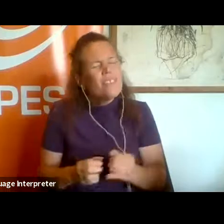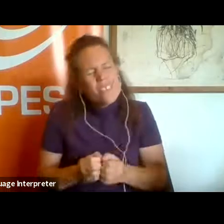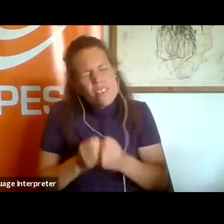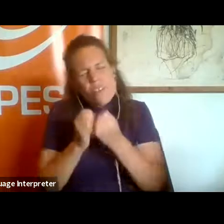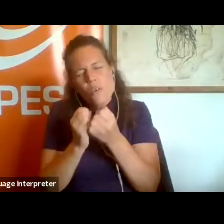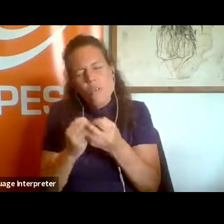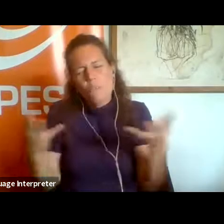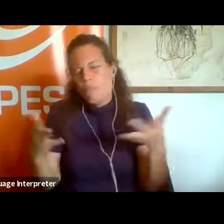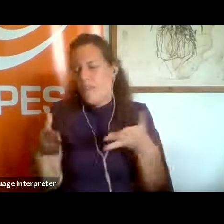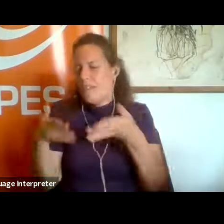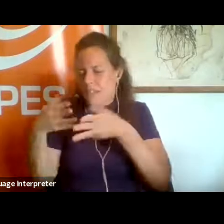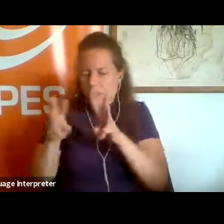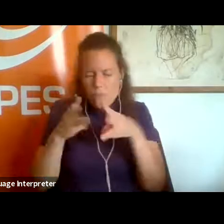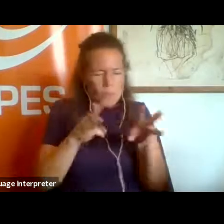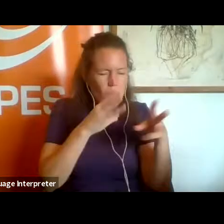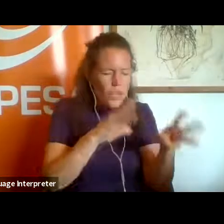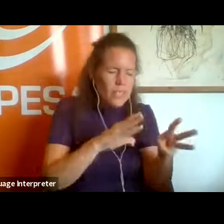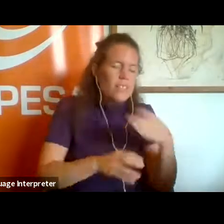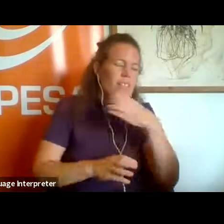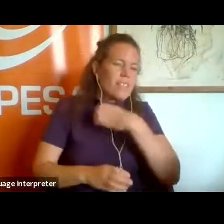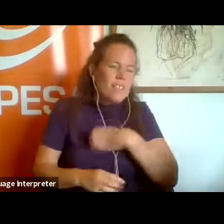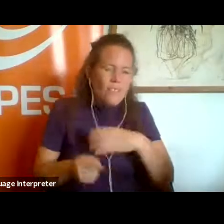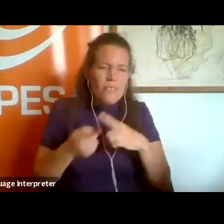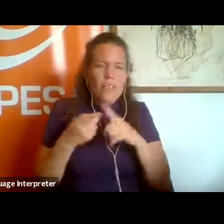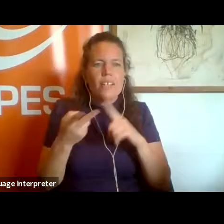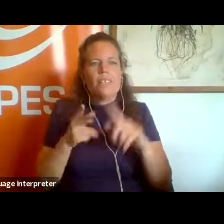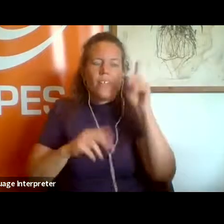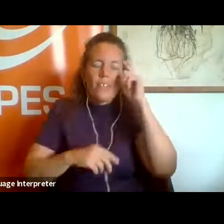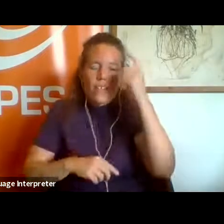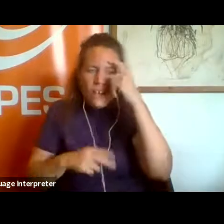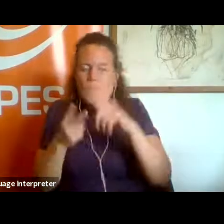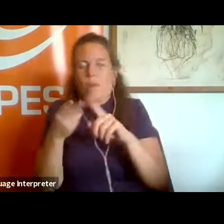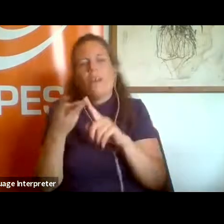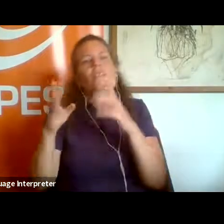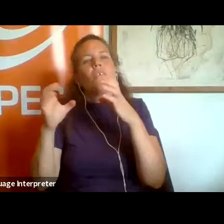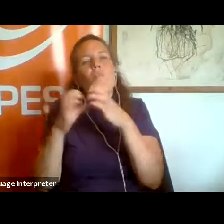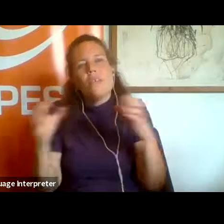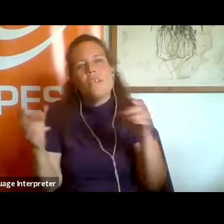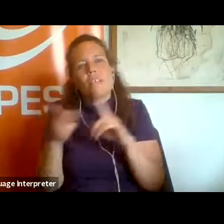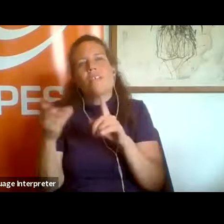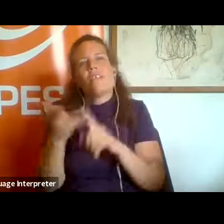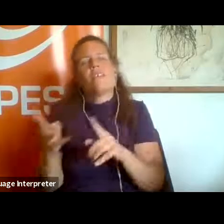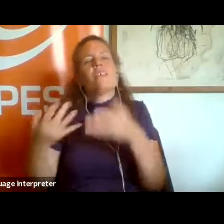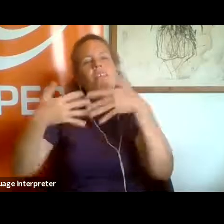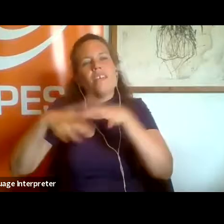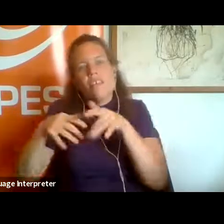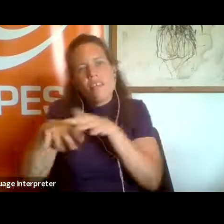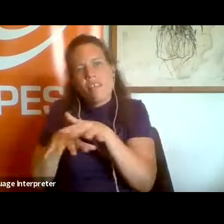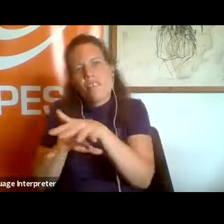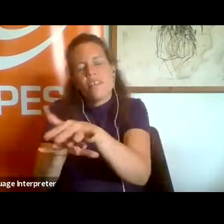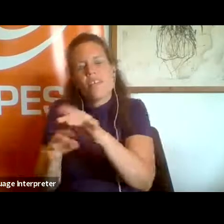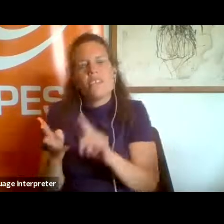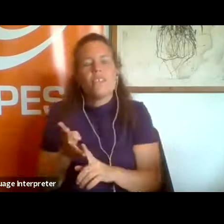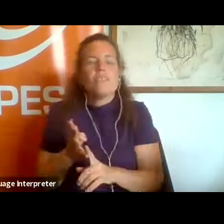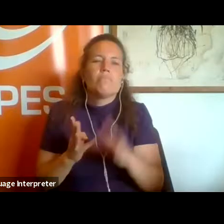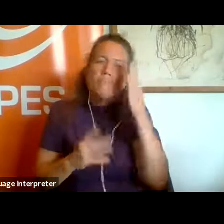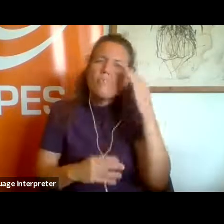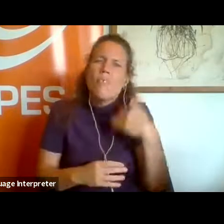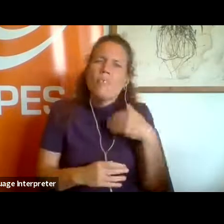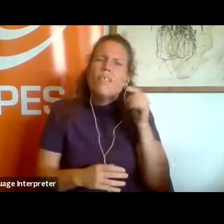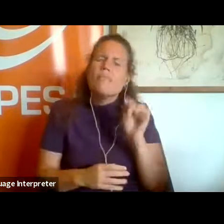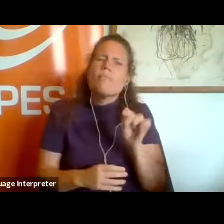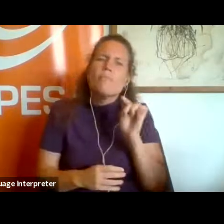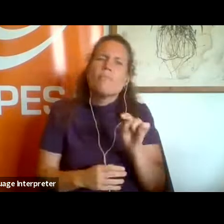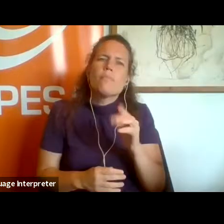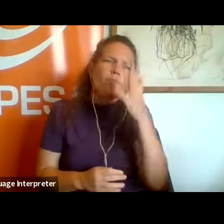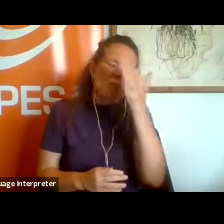attack both civilians, governments, businesses, infrastructure, and I think that's why